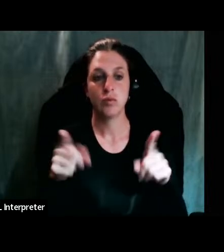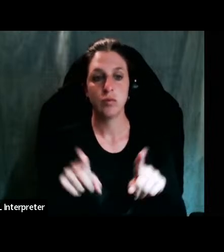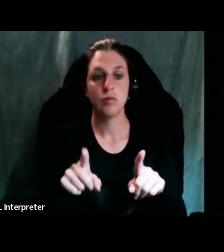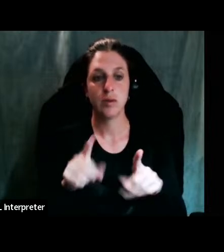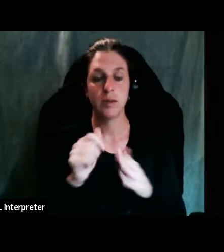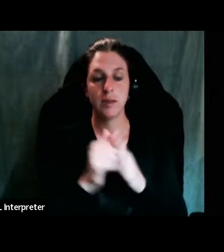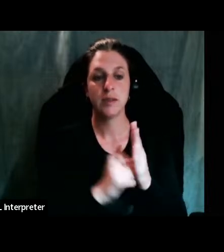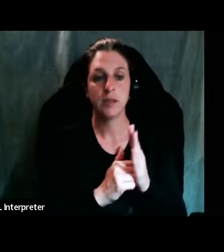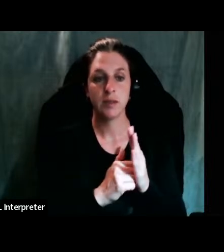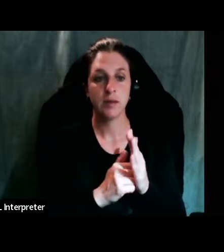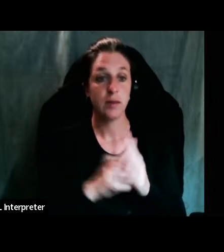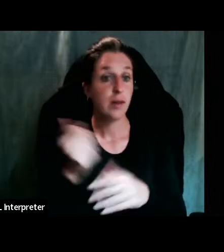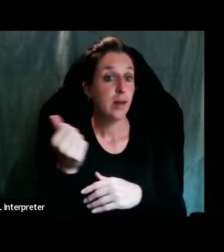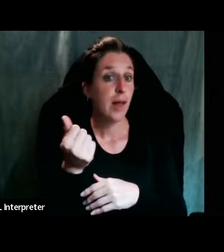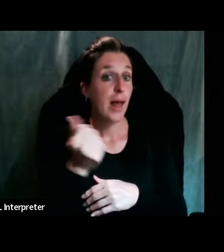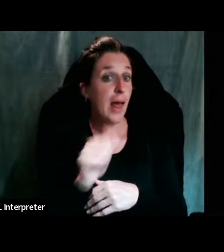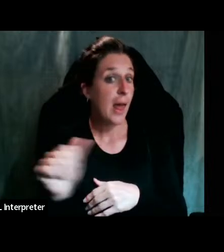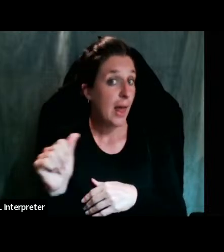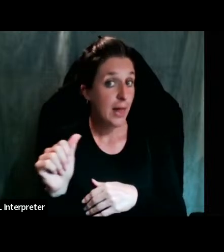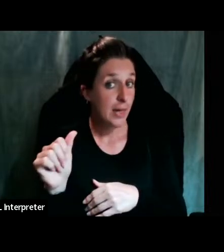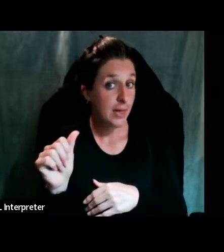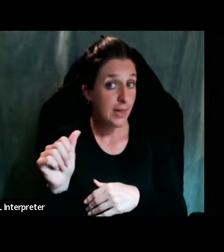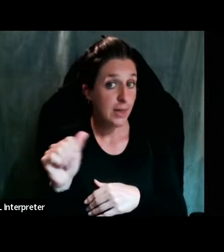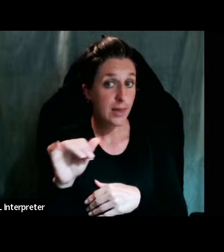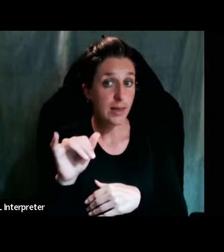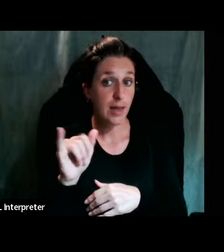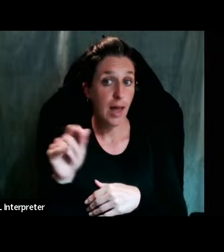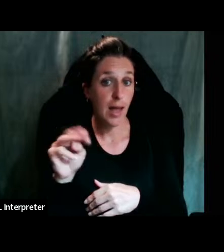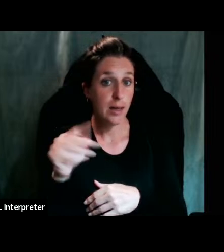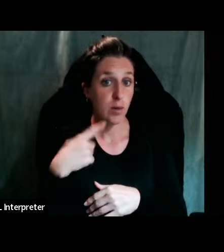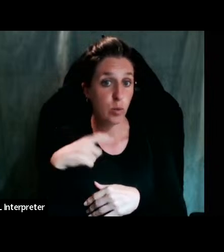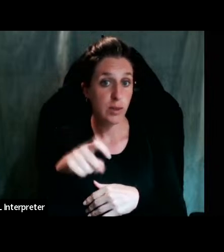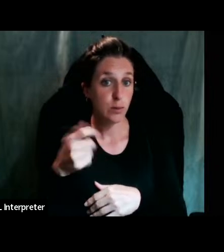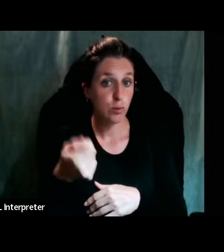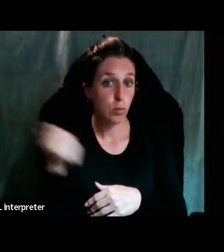the, are there any items that need to be pulled?